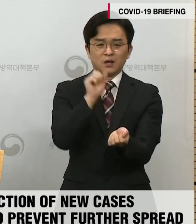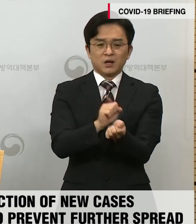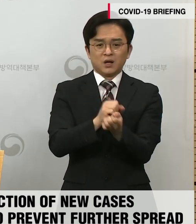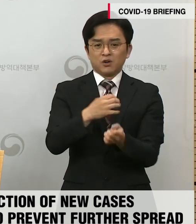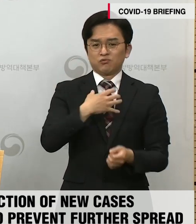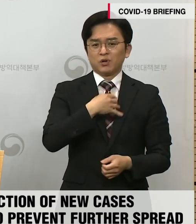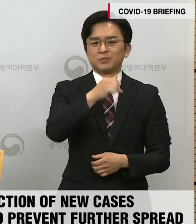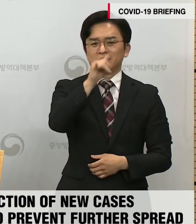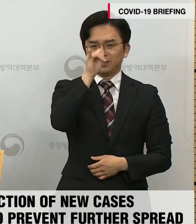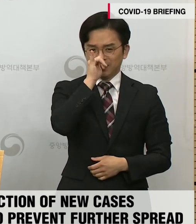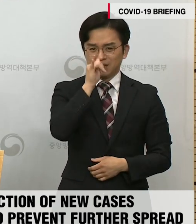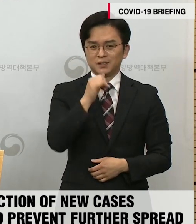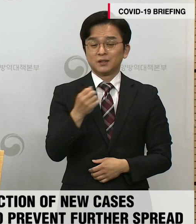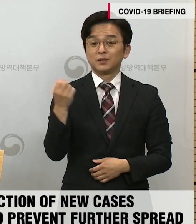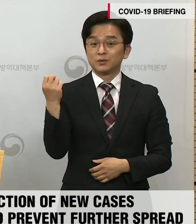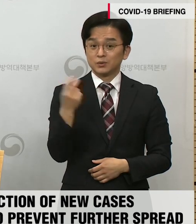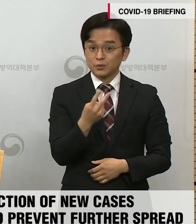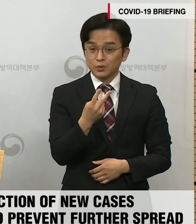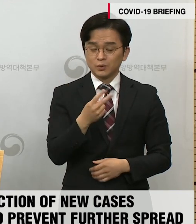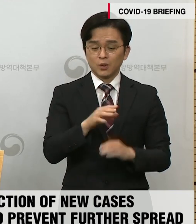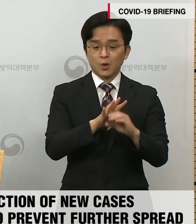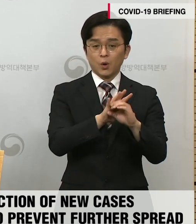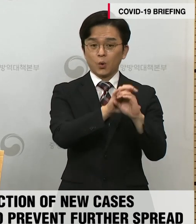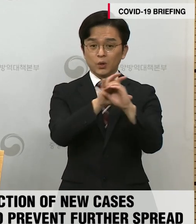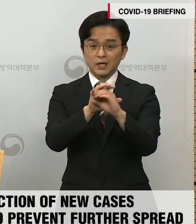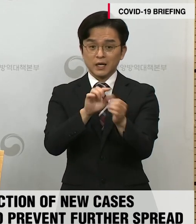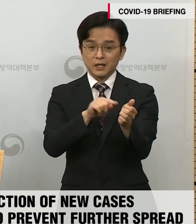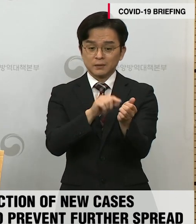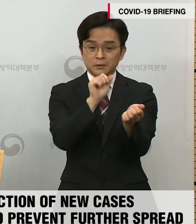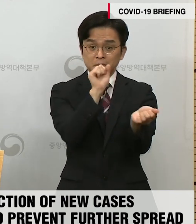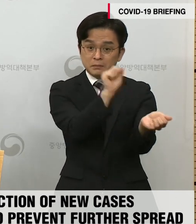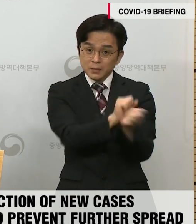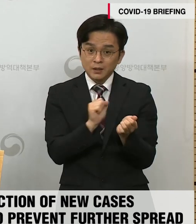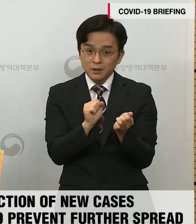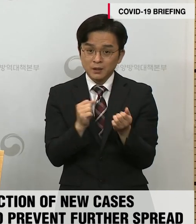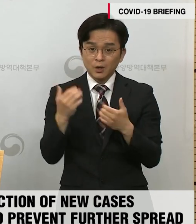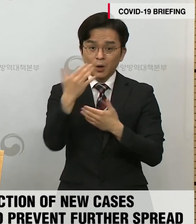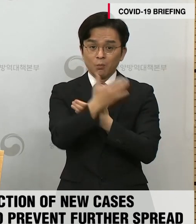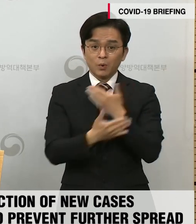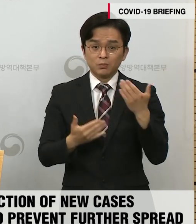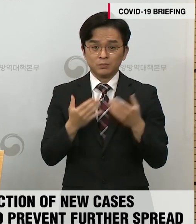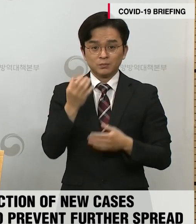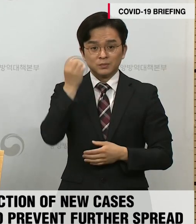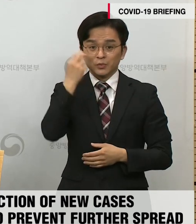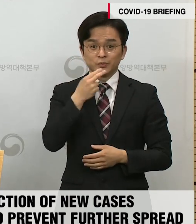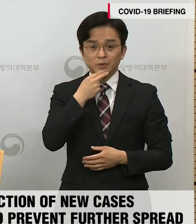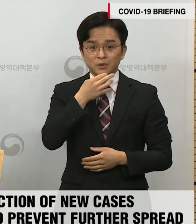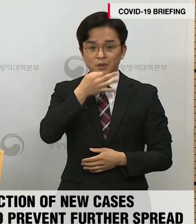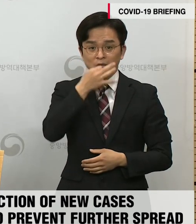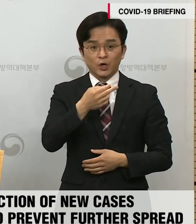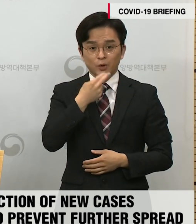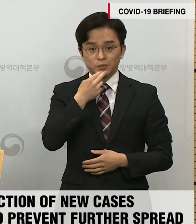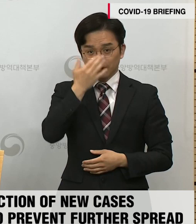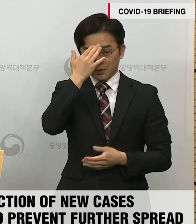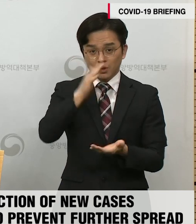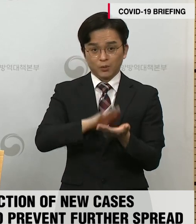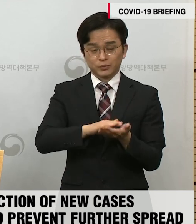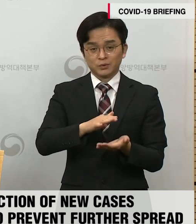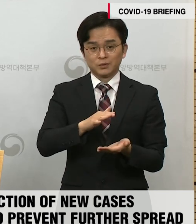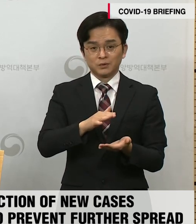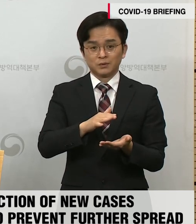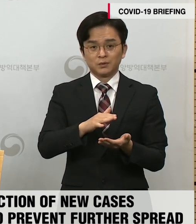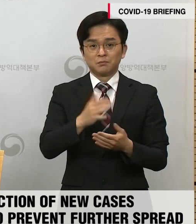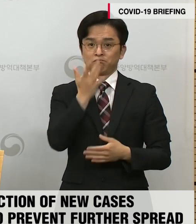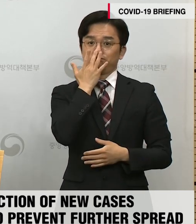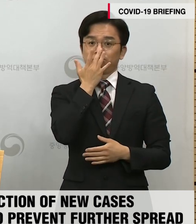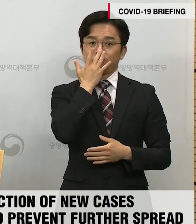Moreover, COVID-19, as mentioned multiple times, it can spread very fast among